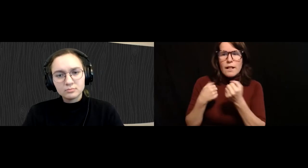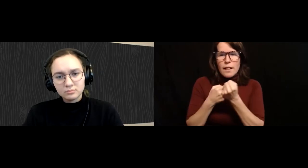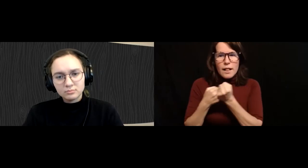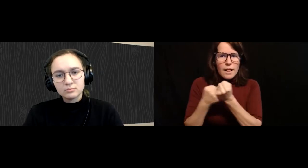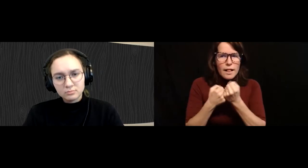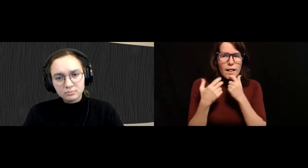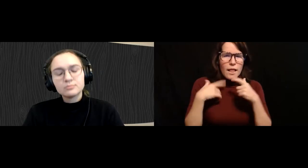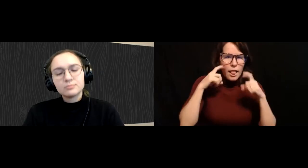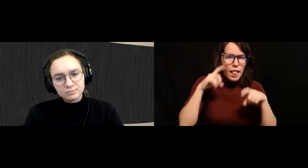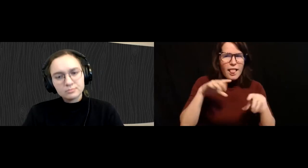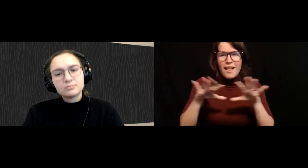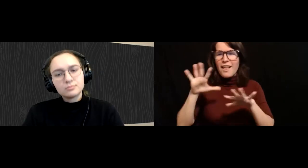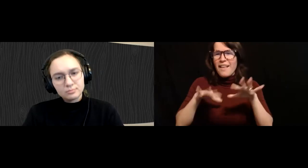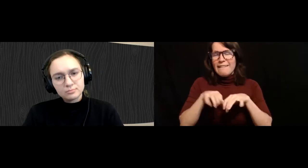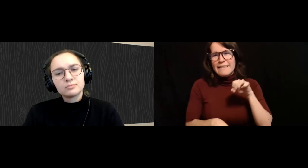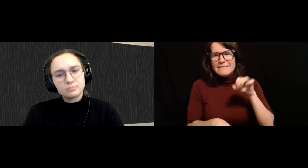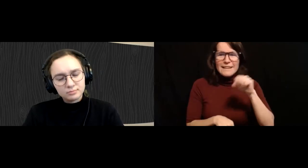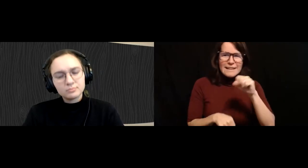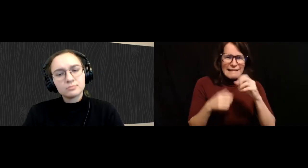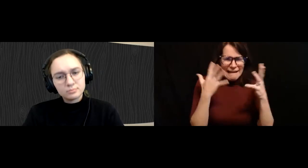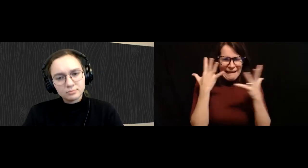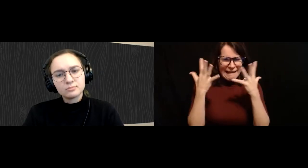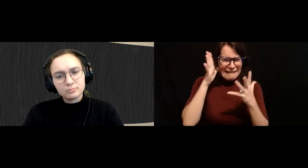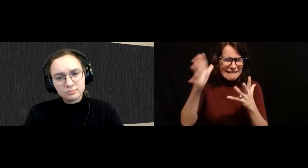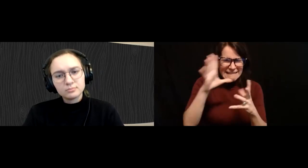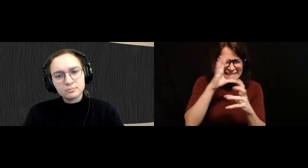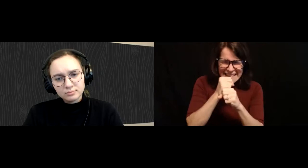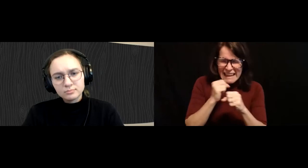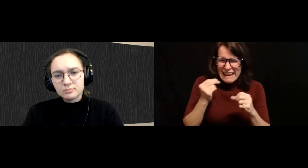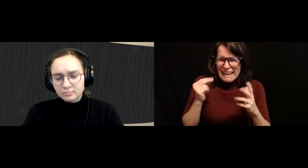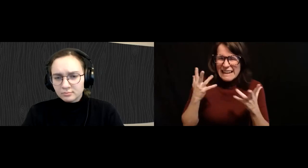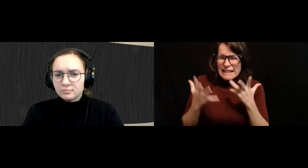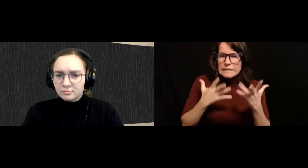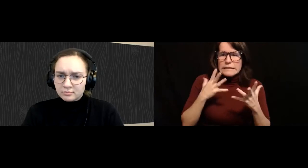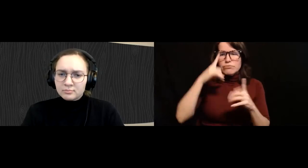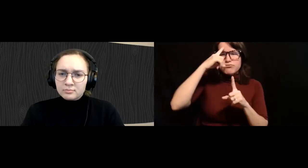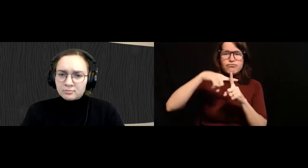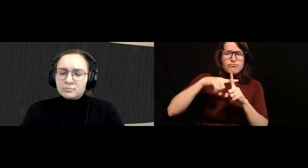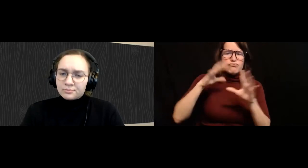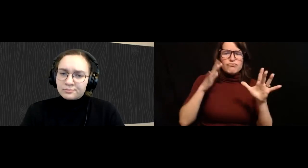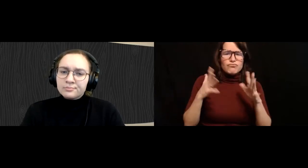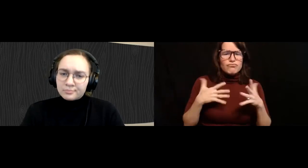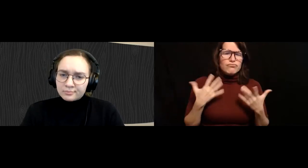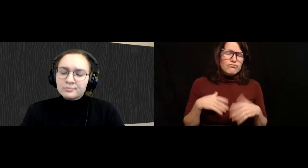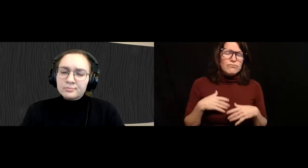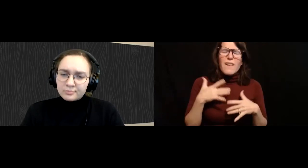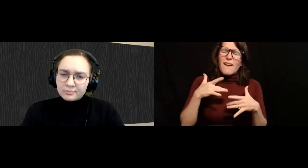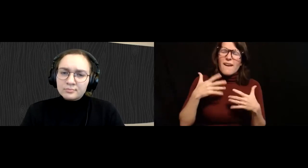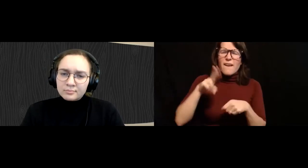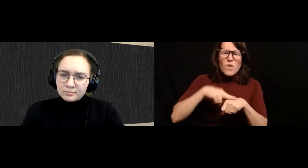my parents were also shocked, but and cried. And there was grief, of course. They were devastated, but we kept a positive